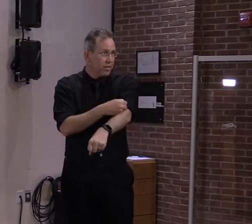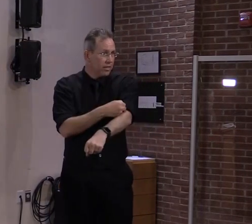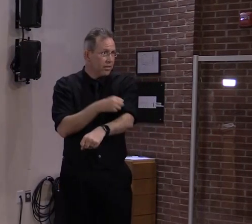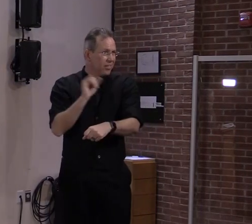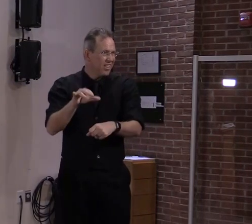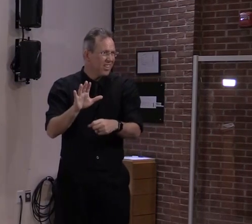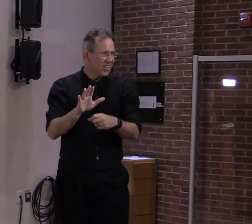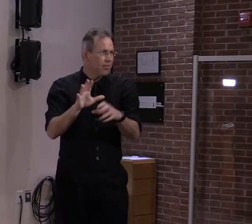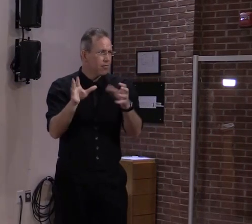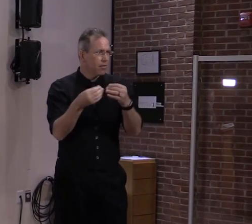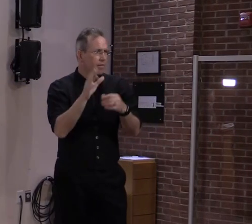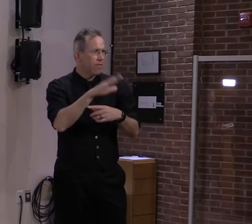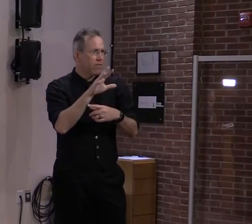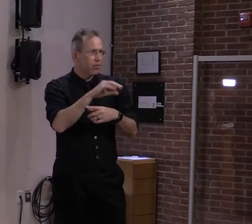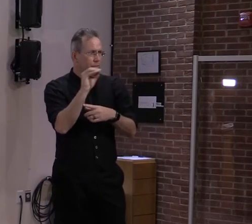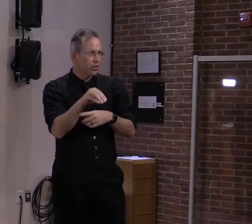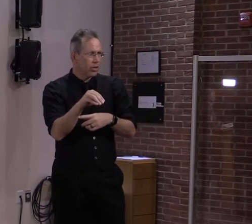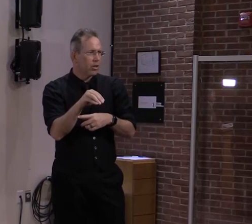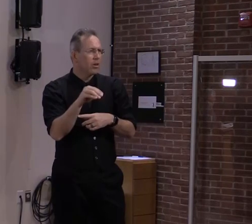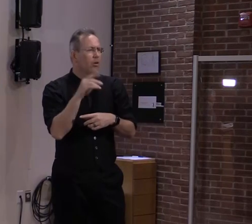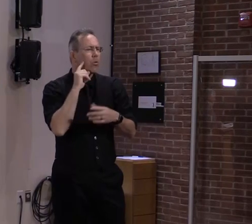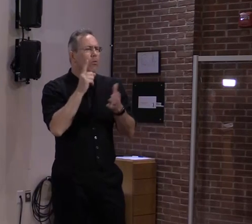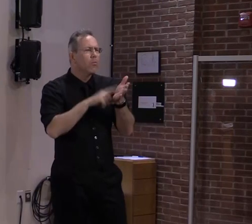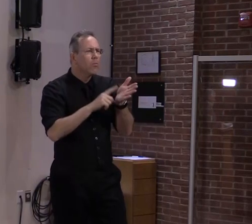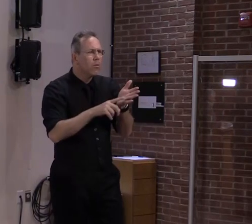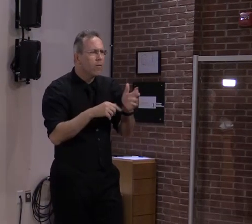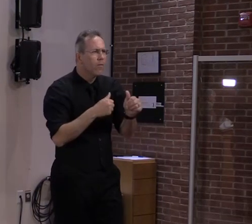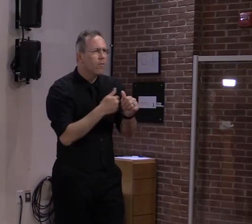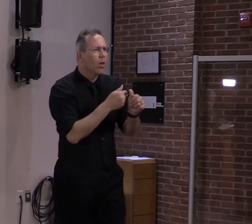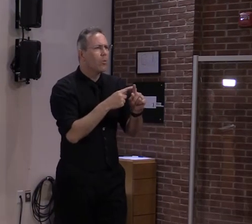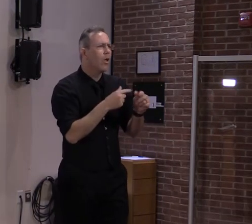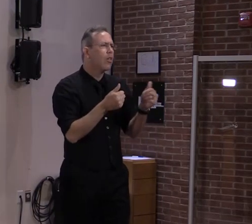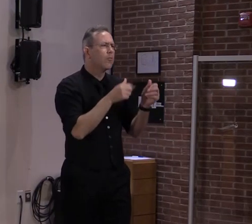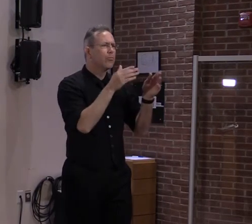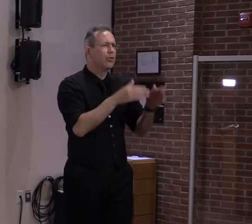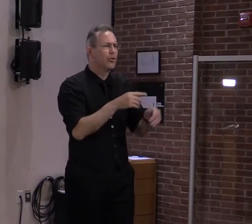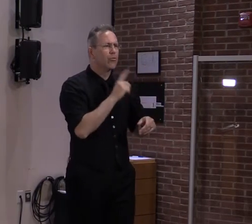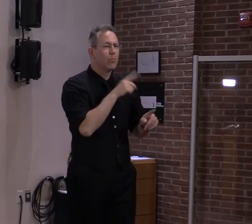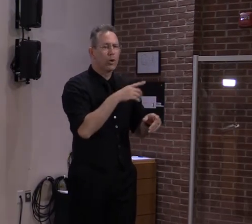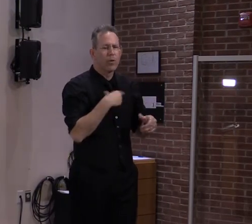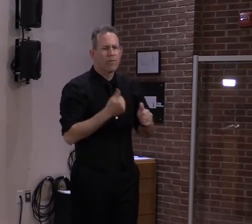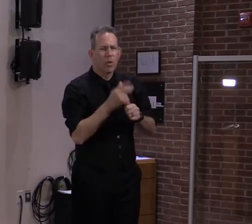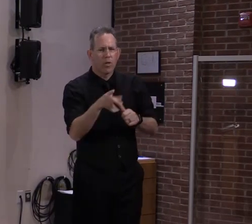that I follow up with Peter if he isn't listening with this. Okay.